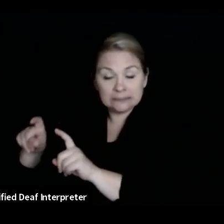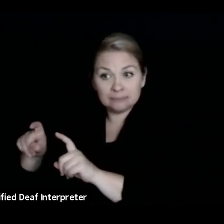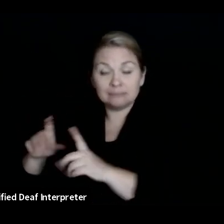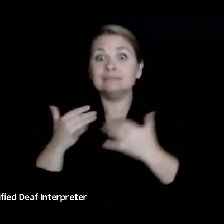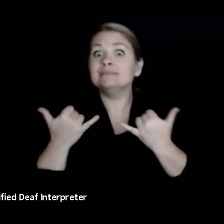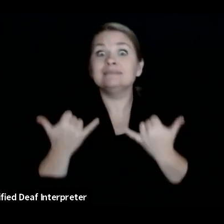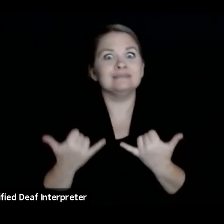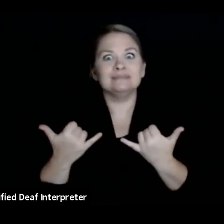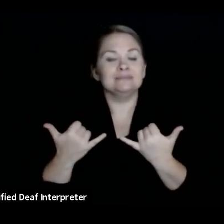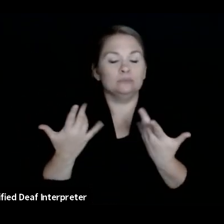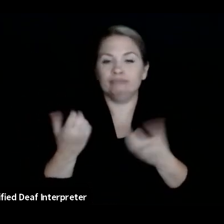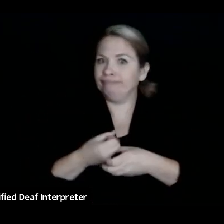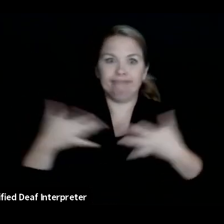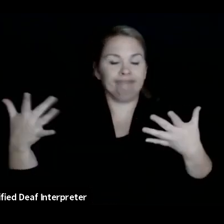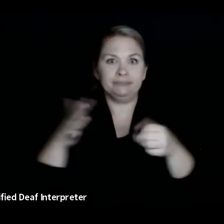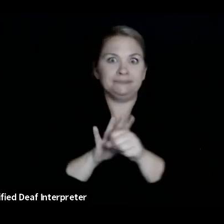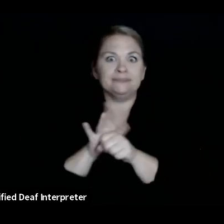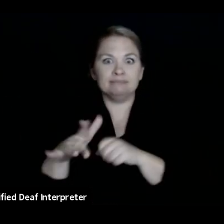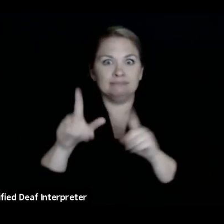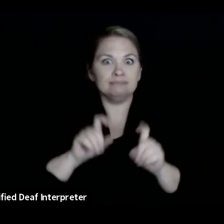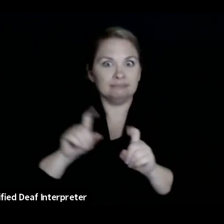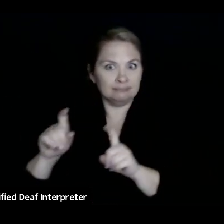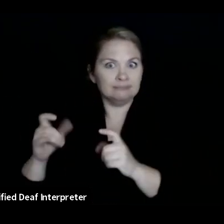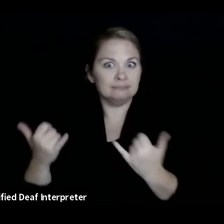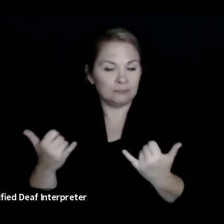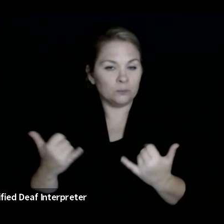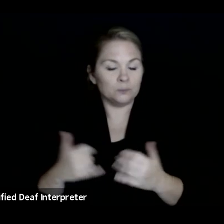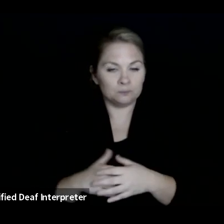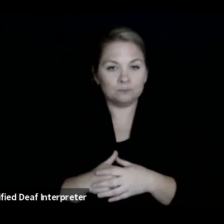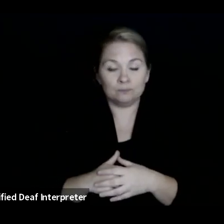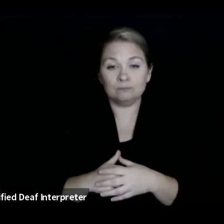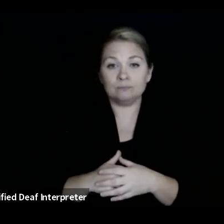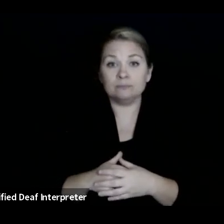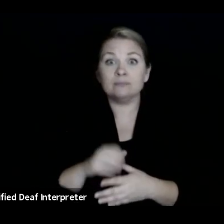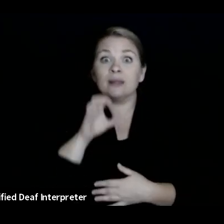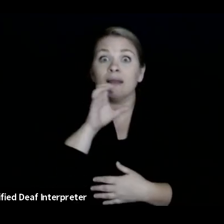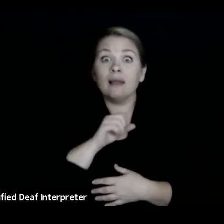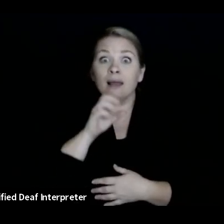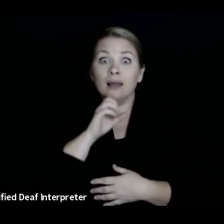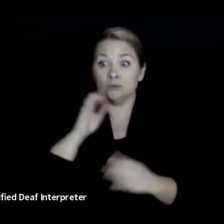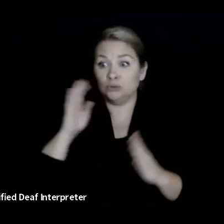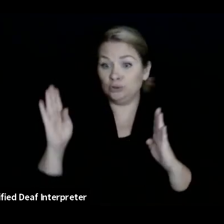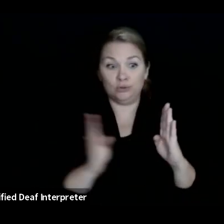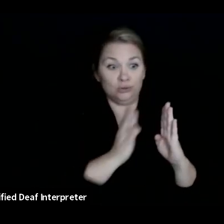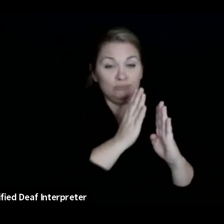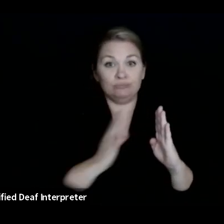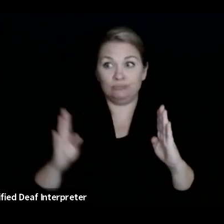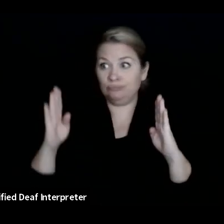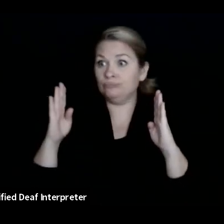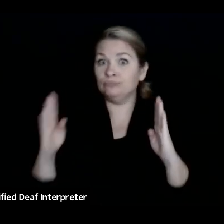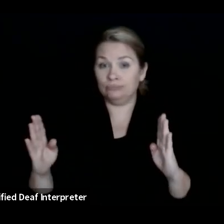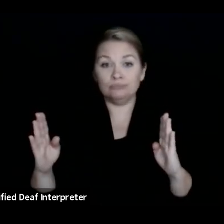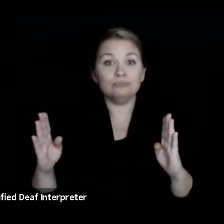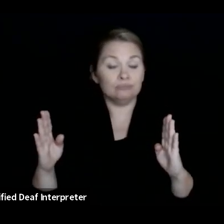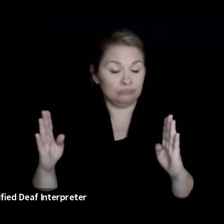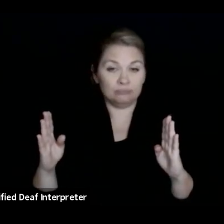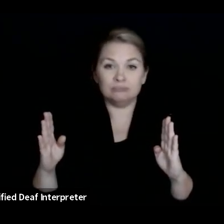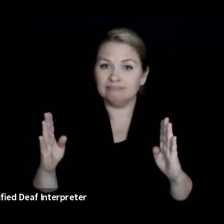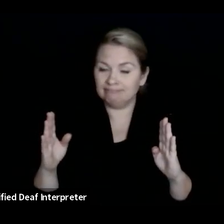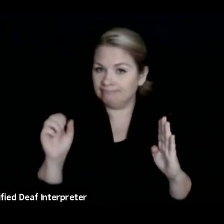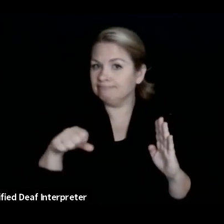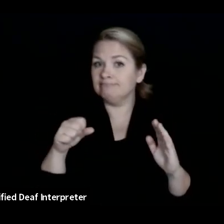distribution by age, we're seeing definitely this skewing to much younger ages. And while the 20